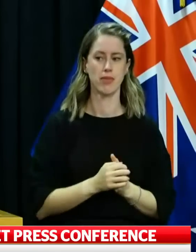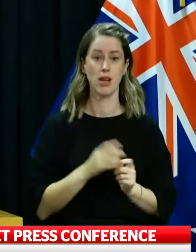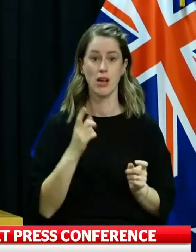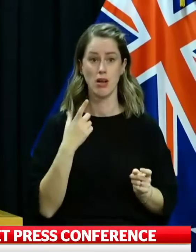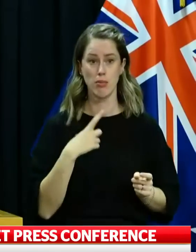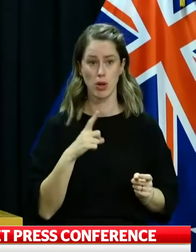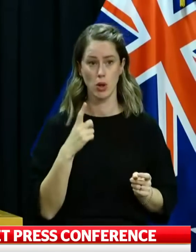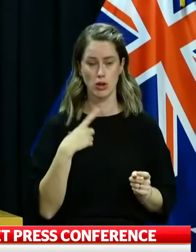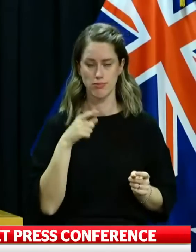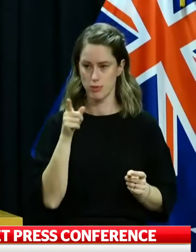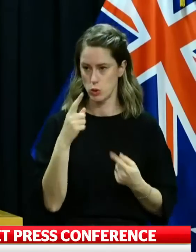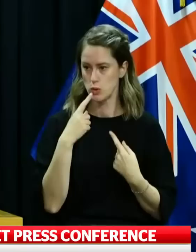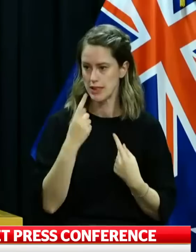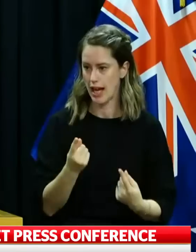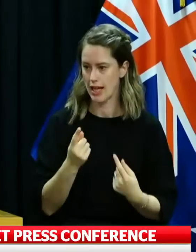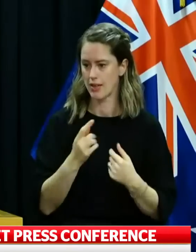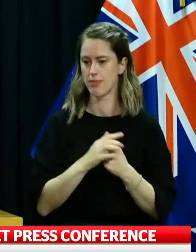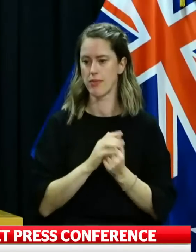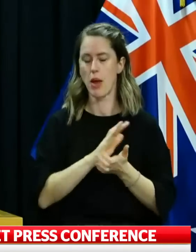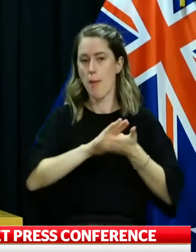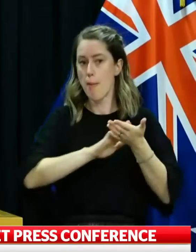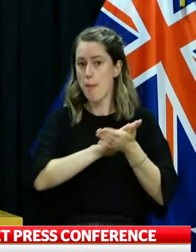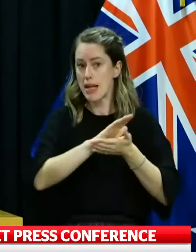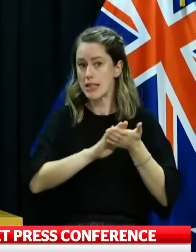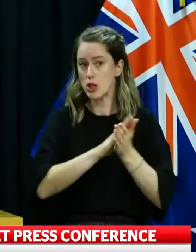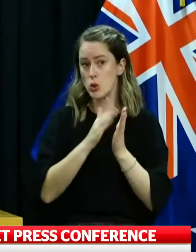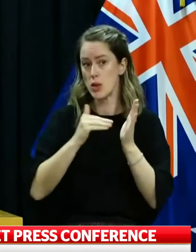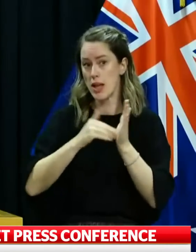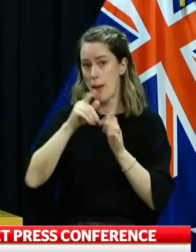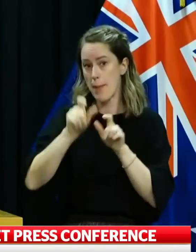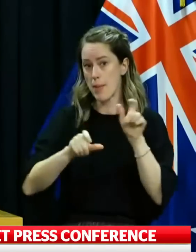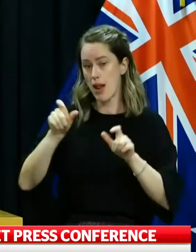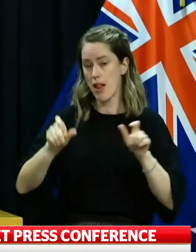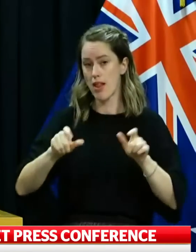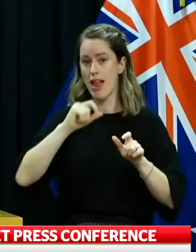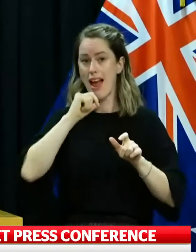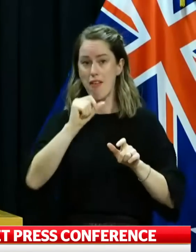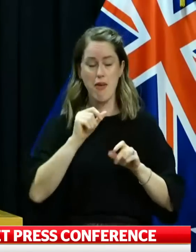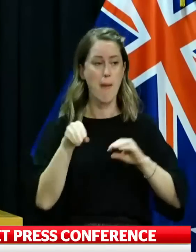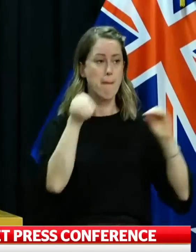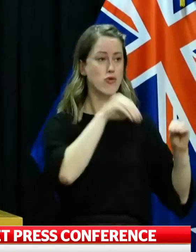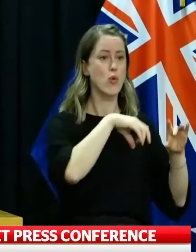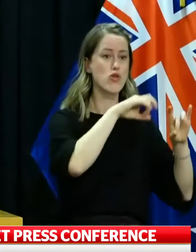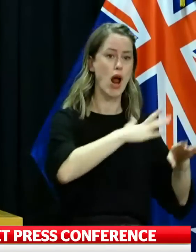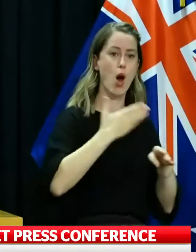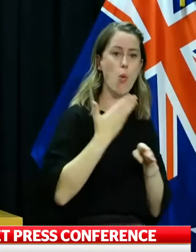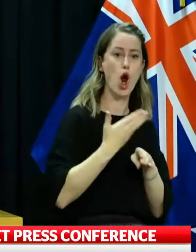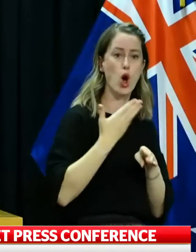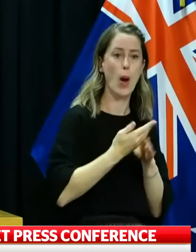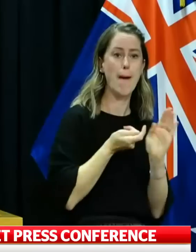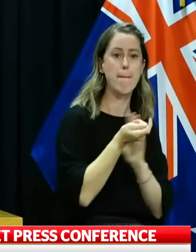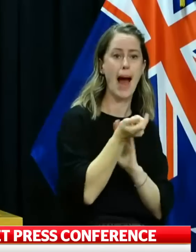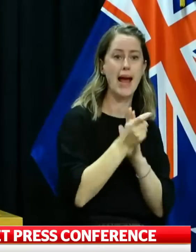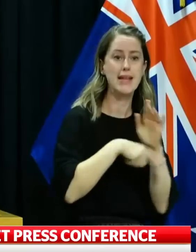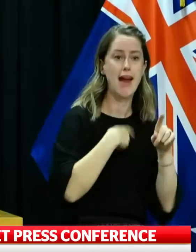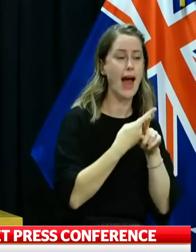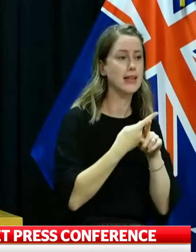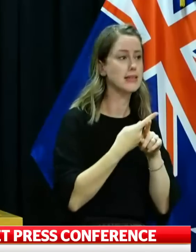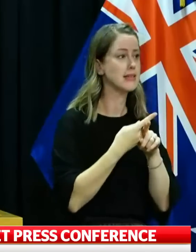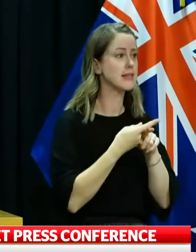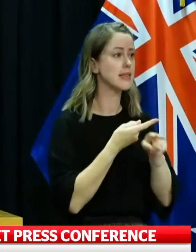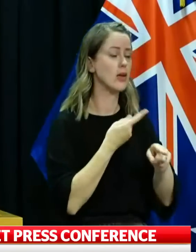as you point out, it does mean New Zealanders who contribute a significant amount to Australia, you know,